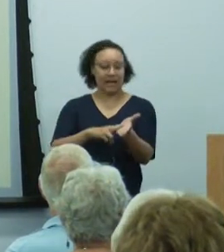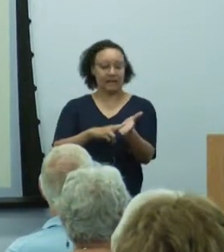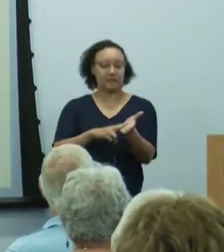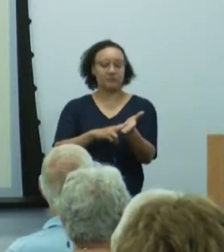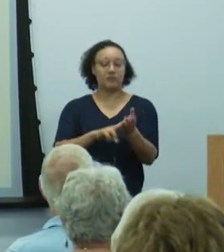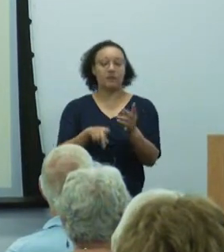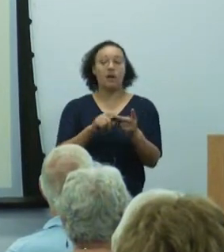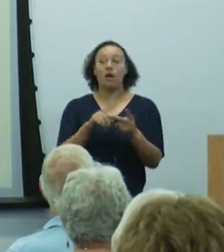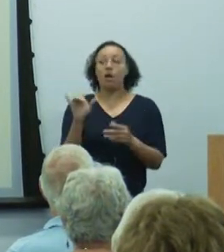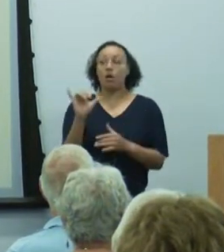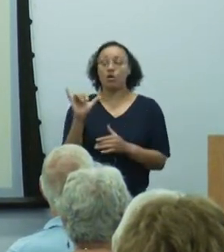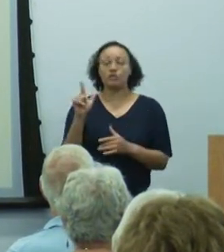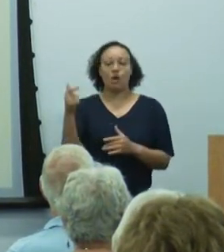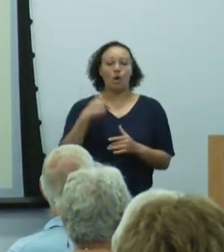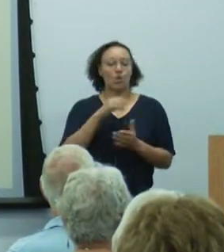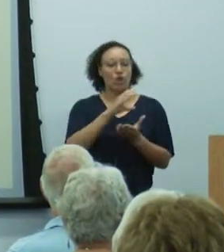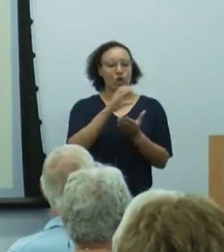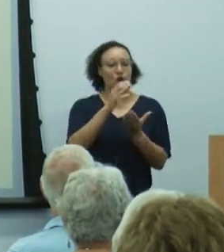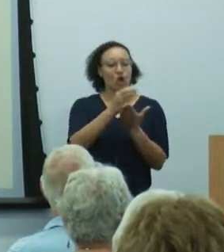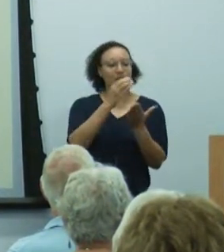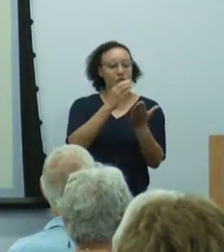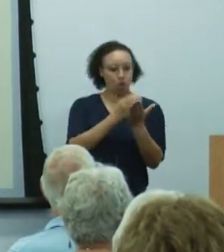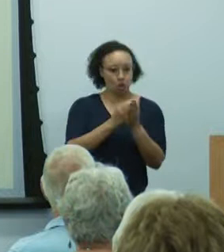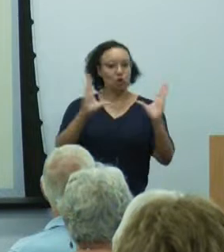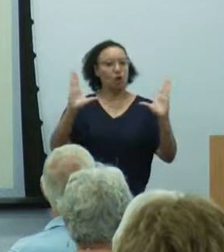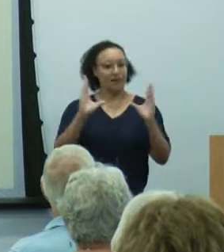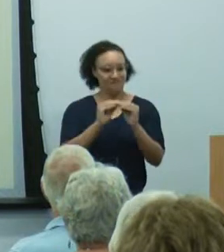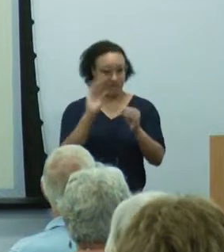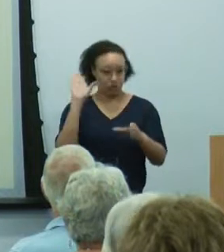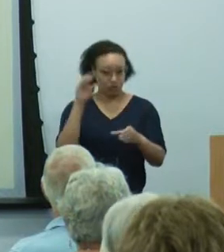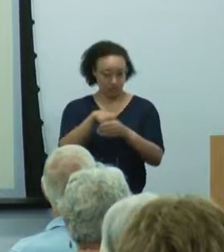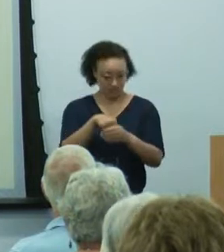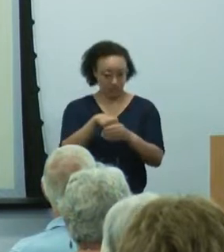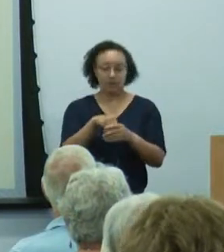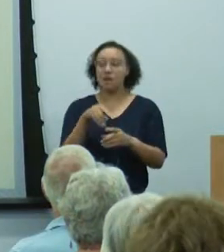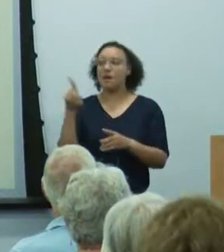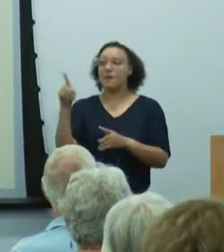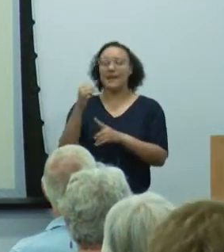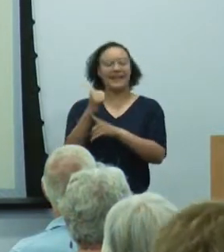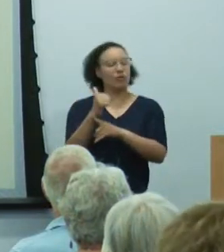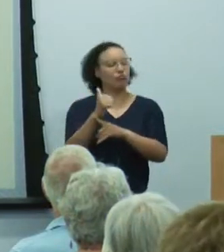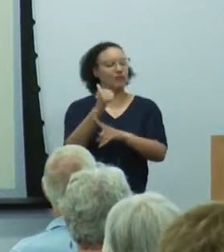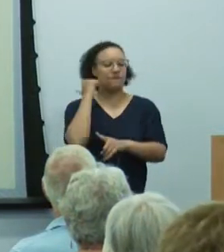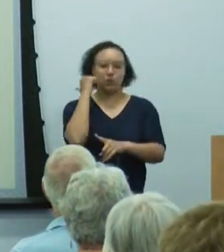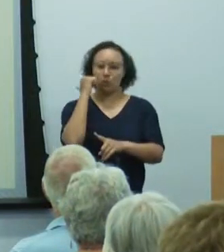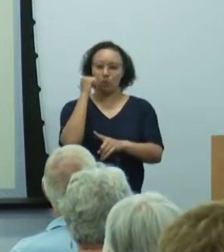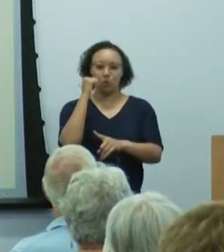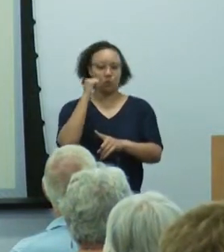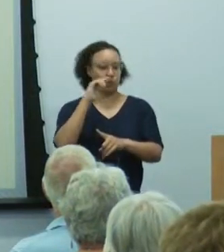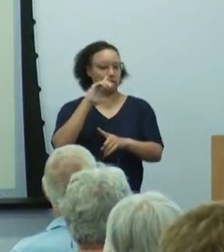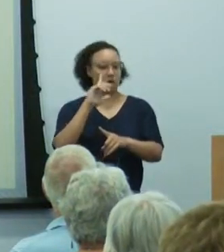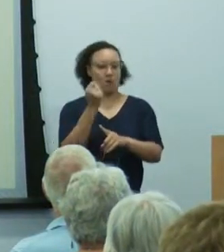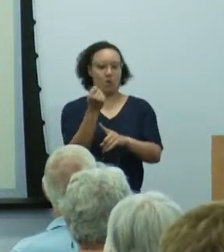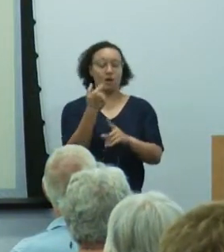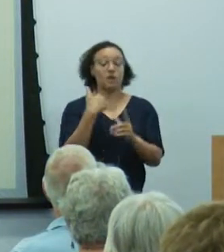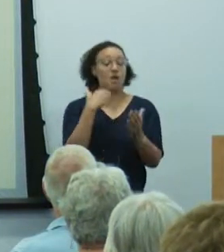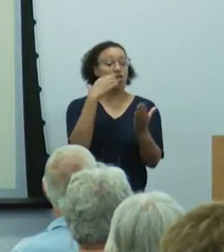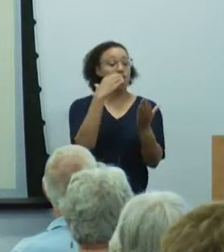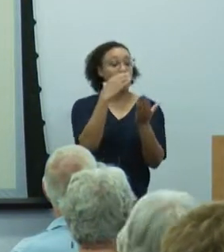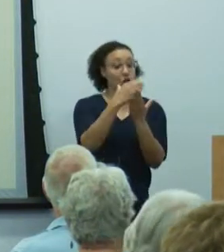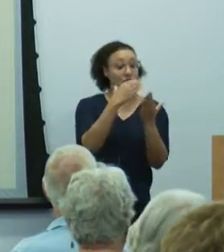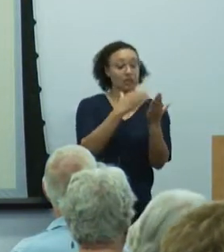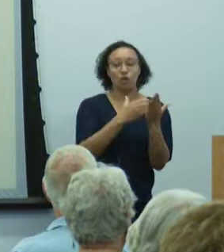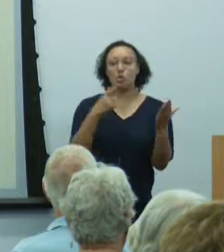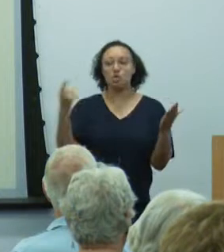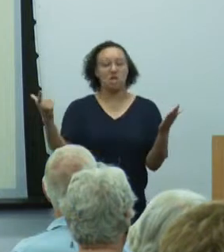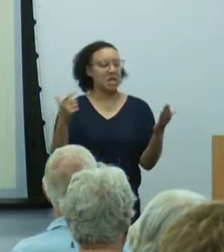in the Constitutional Convention, but refused to sign off on the Constitution because